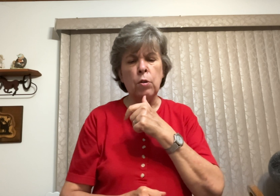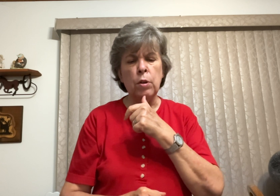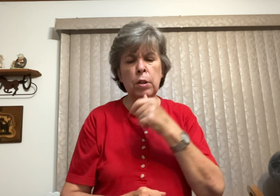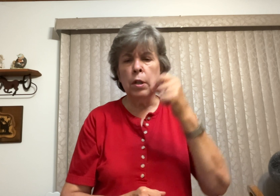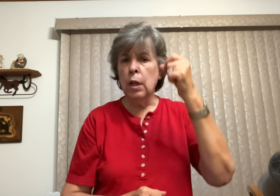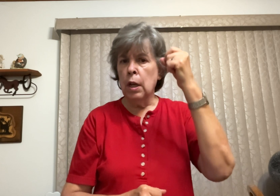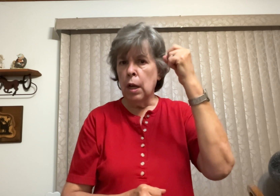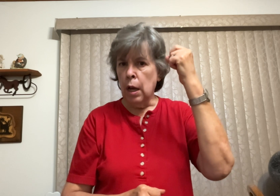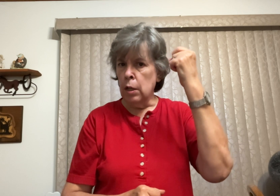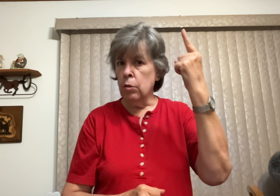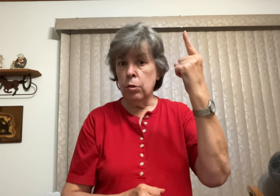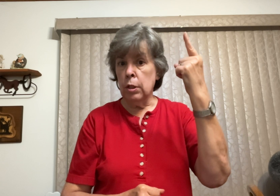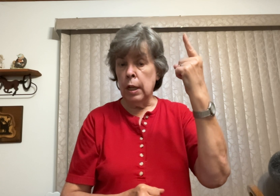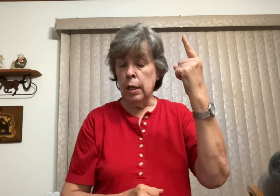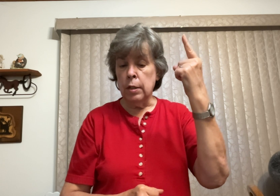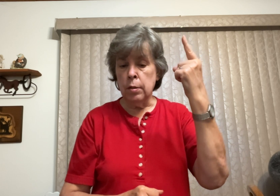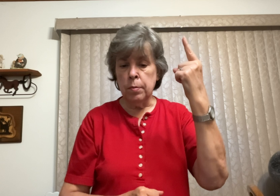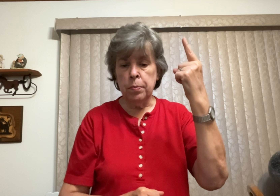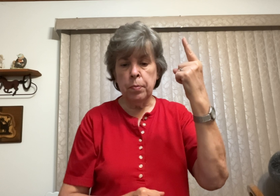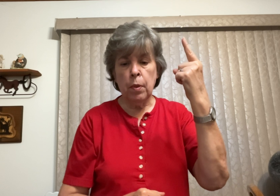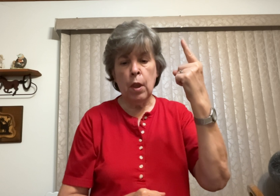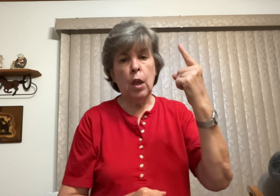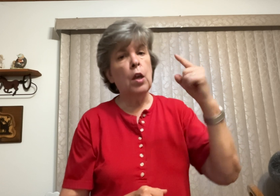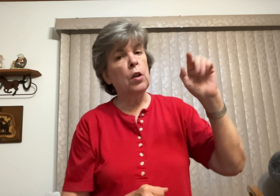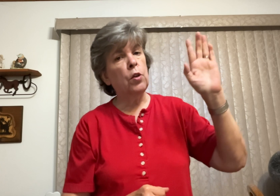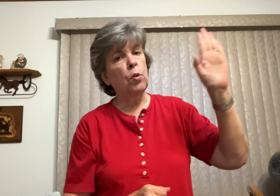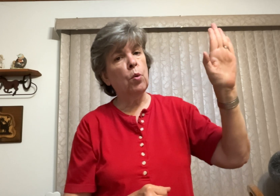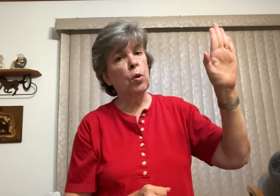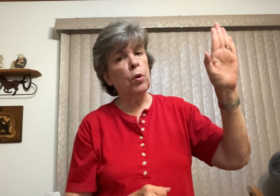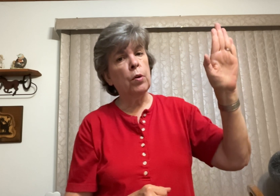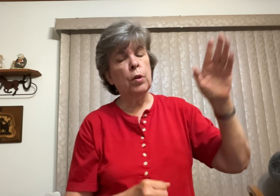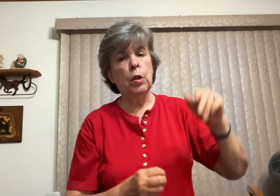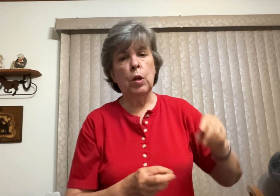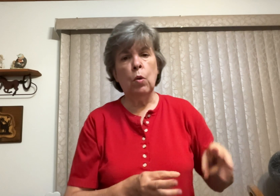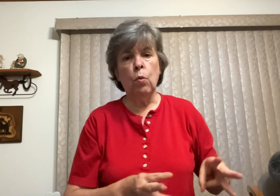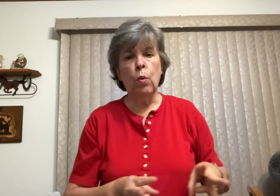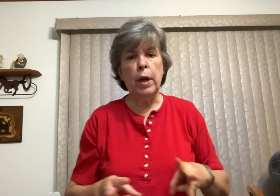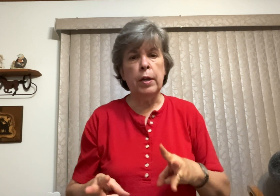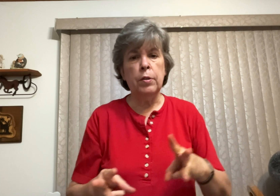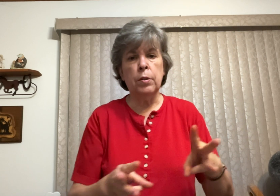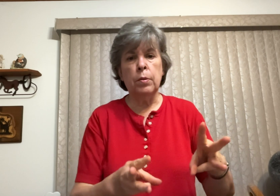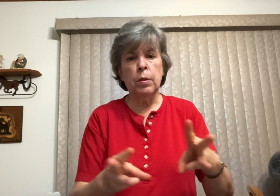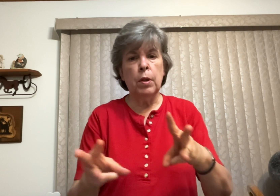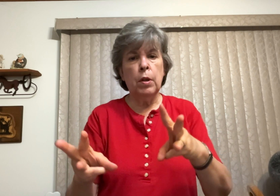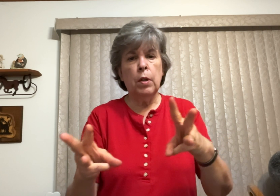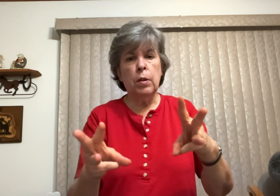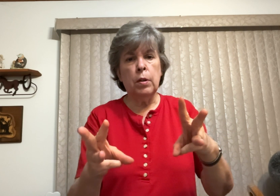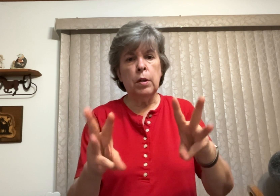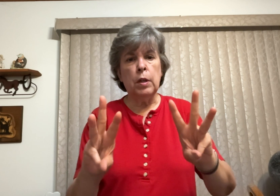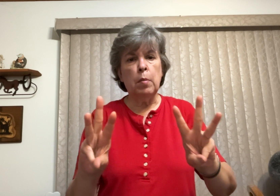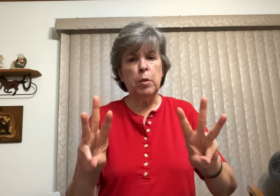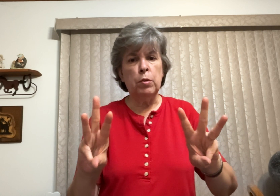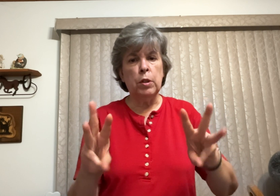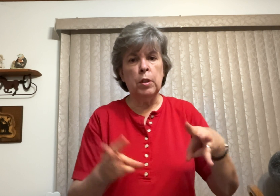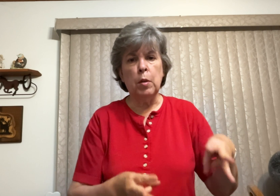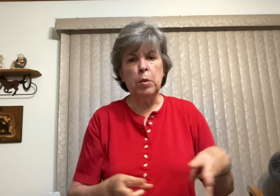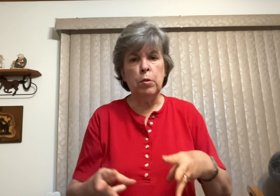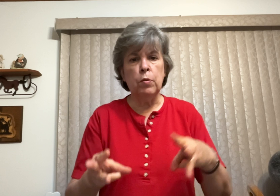could, understand your ways. And I'm using W's for